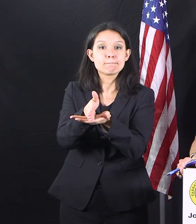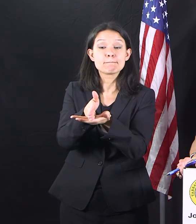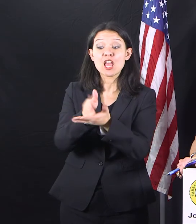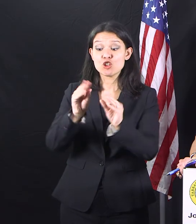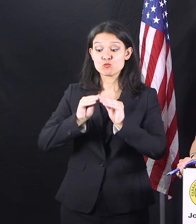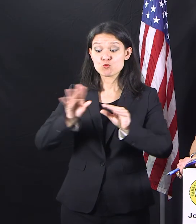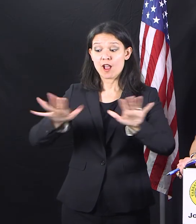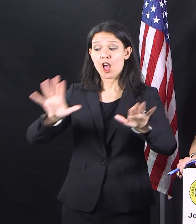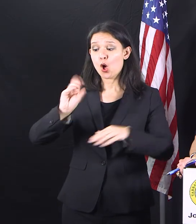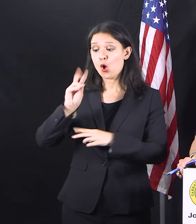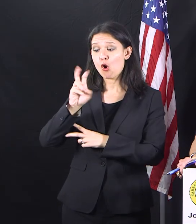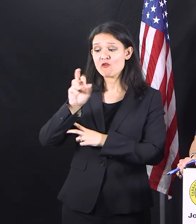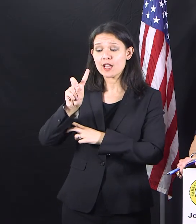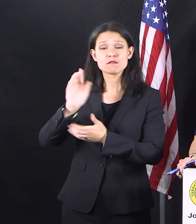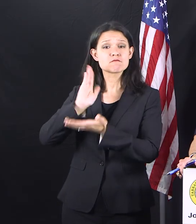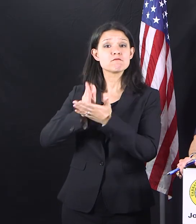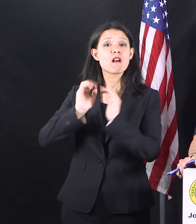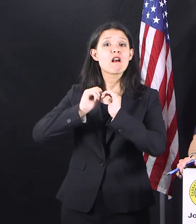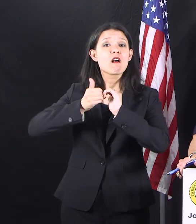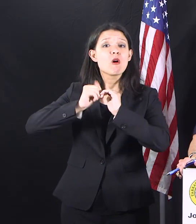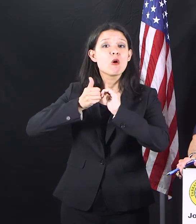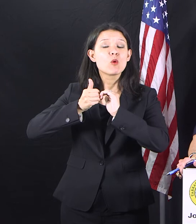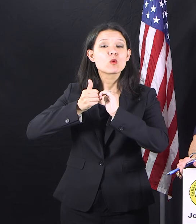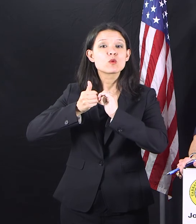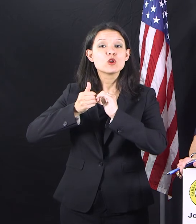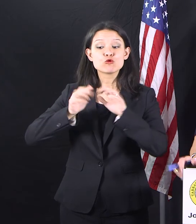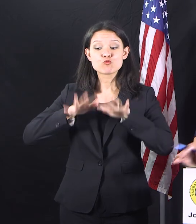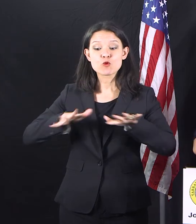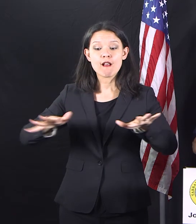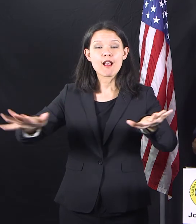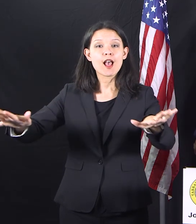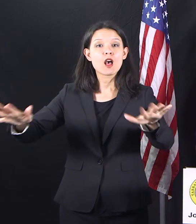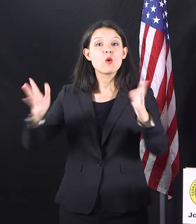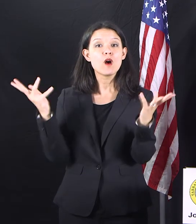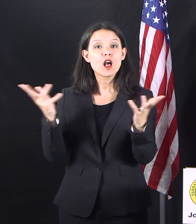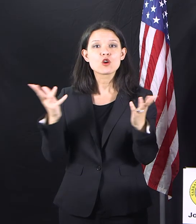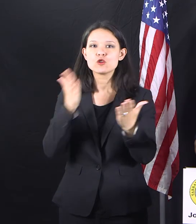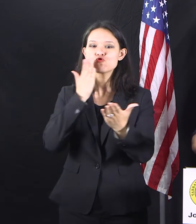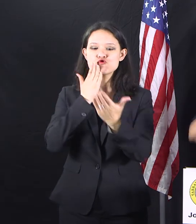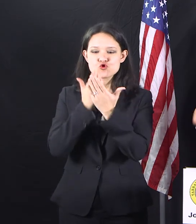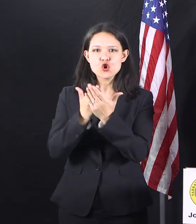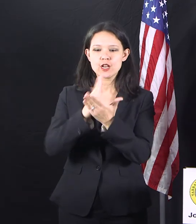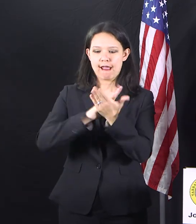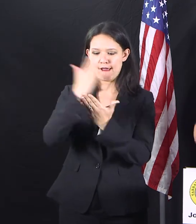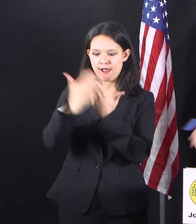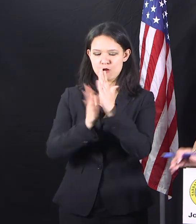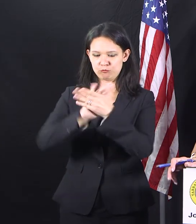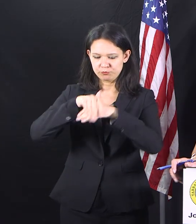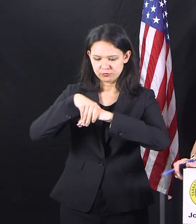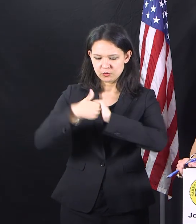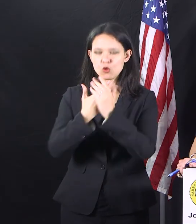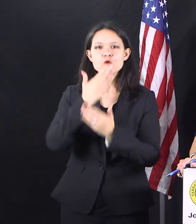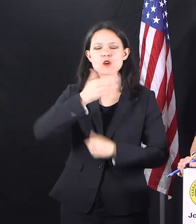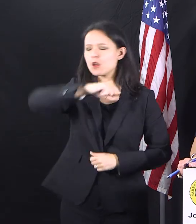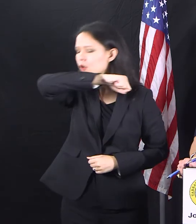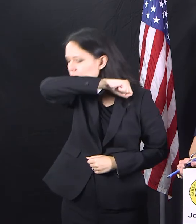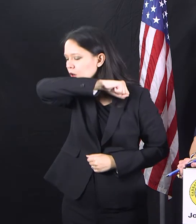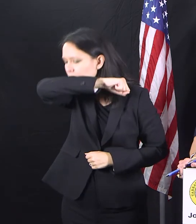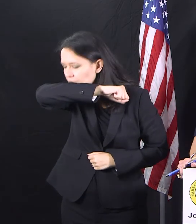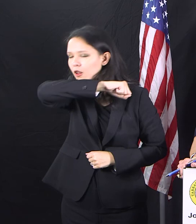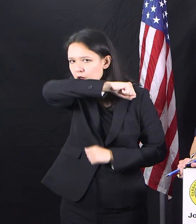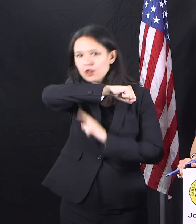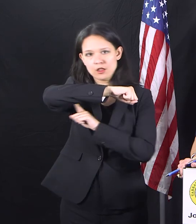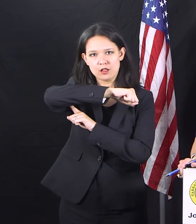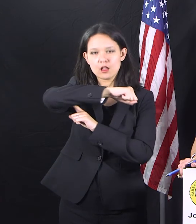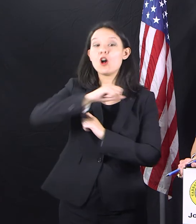of COVID off is to stop the spread by using good hand washing techniques, good coughing, and